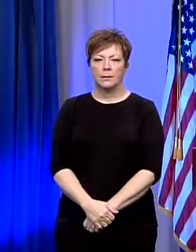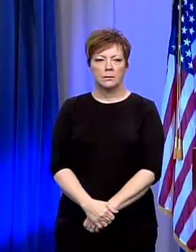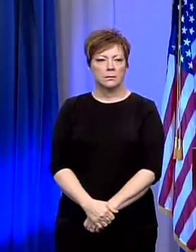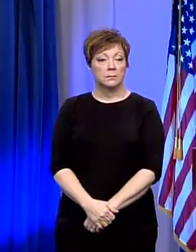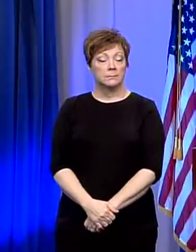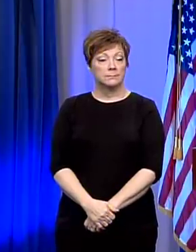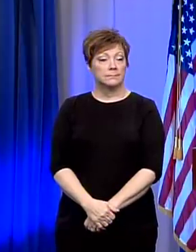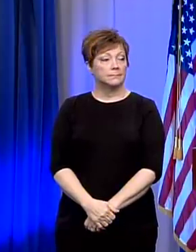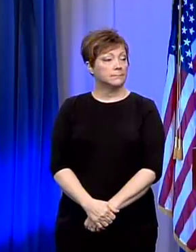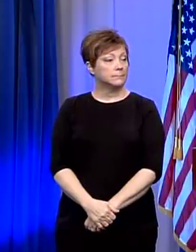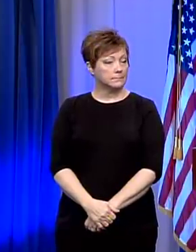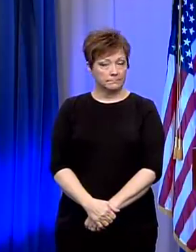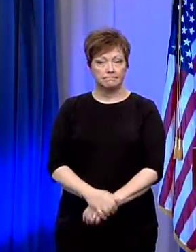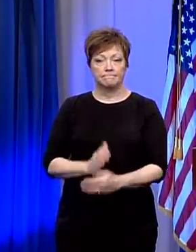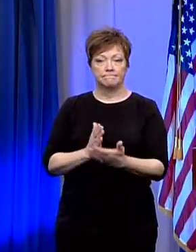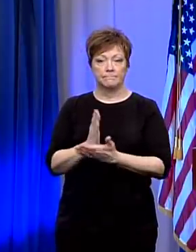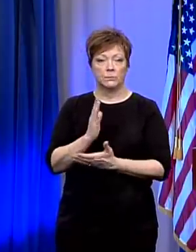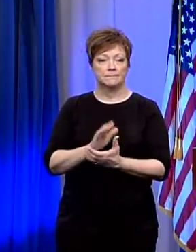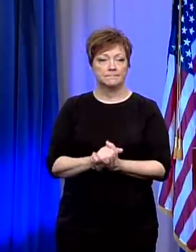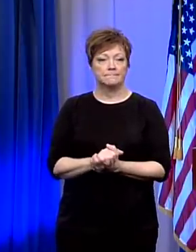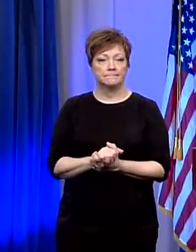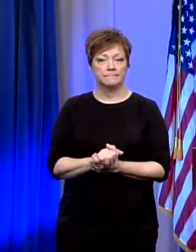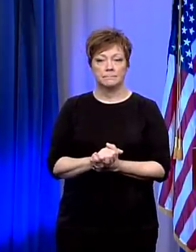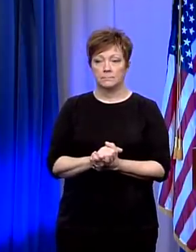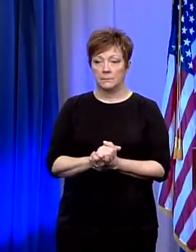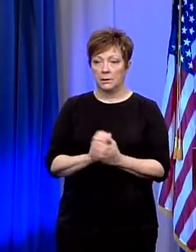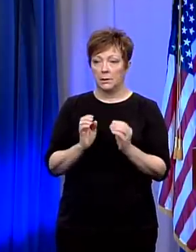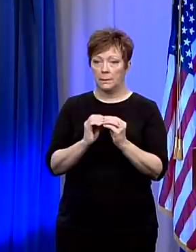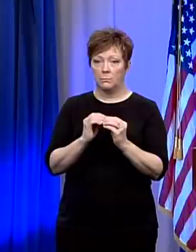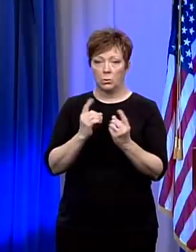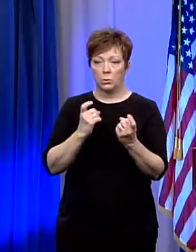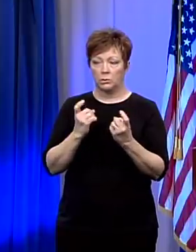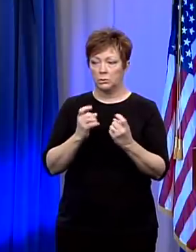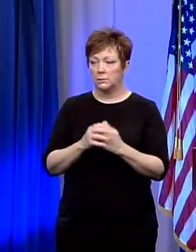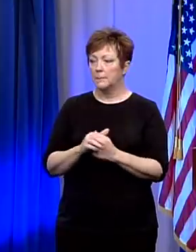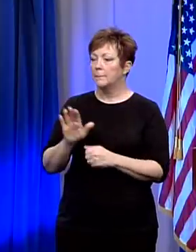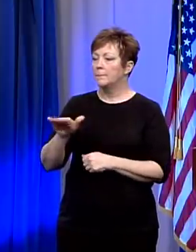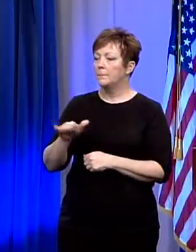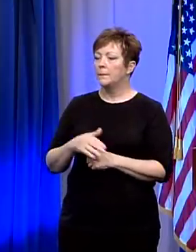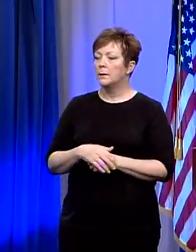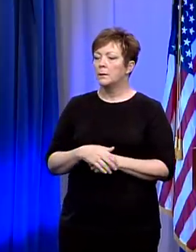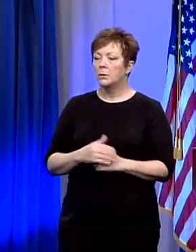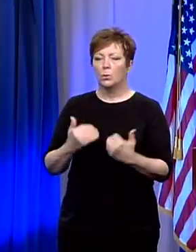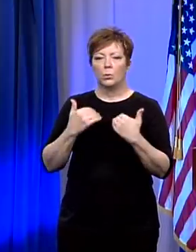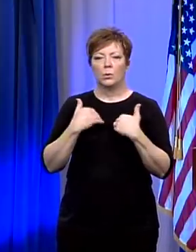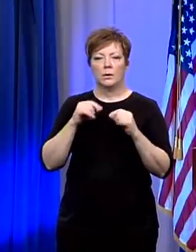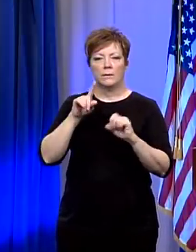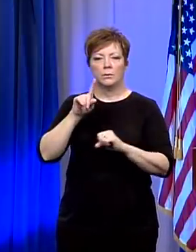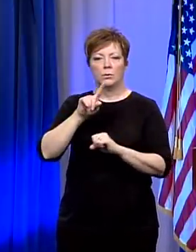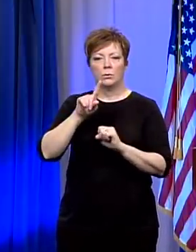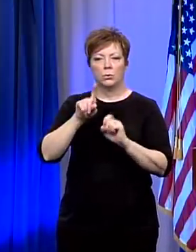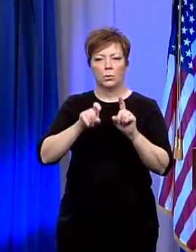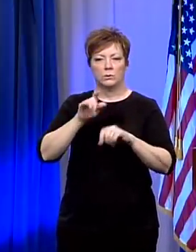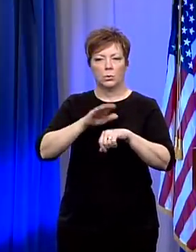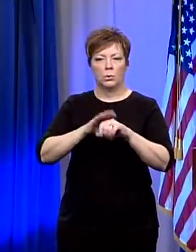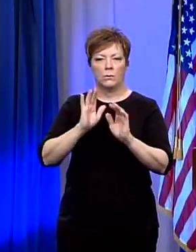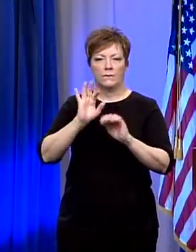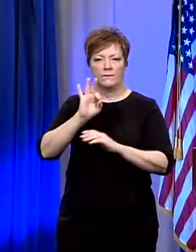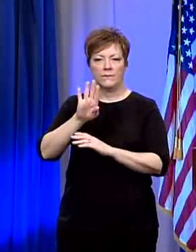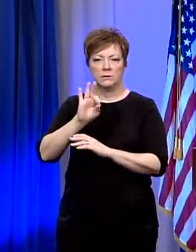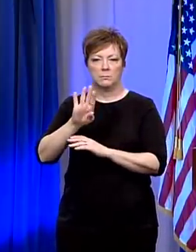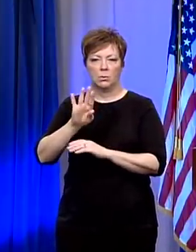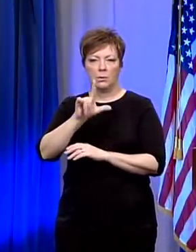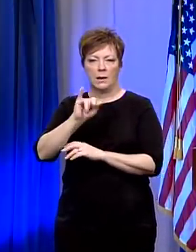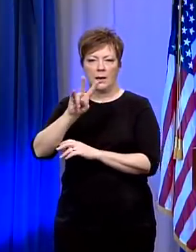Okay. All right. Any additional questions? Dr. Harris, we have questions on our Facebook Live feed. People are